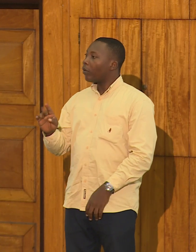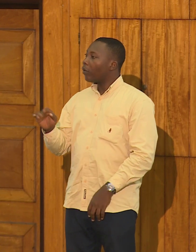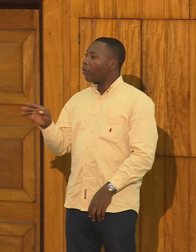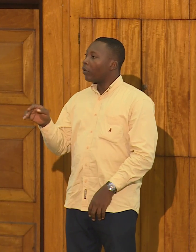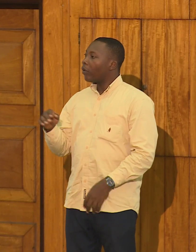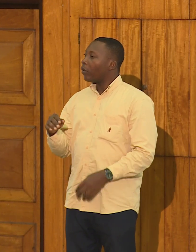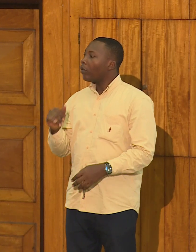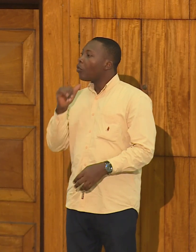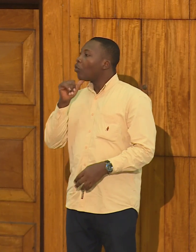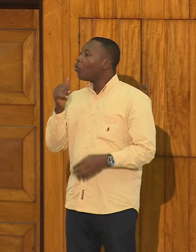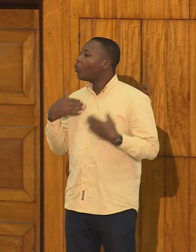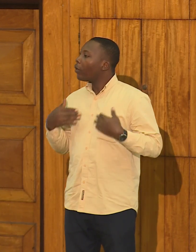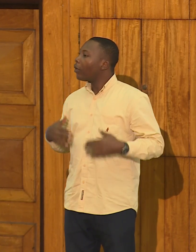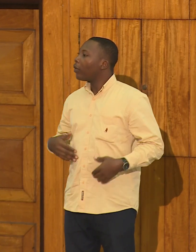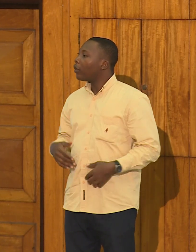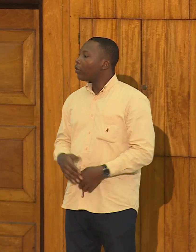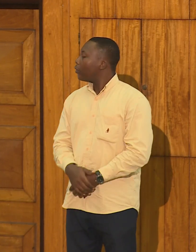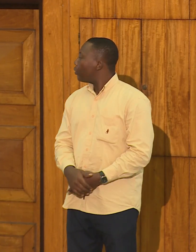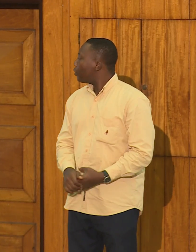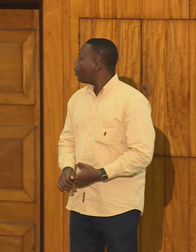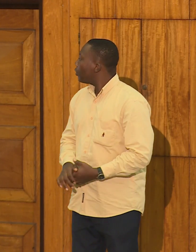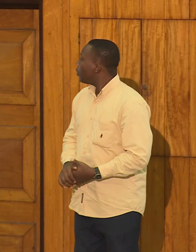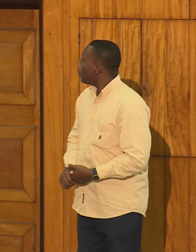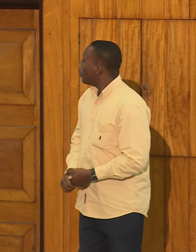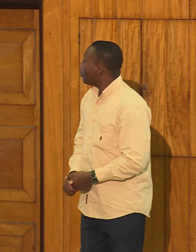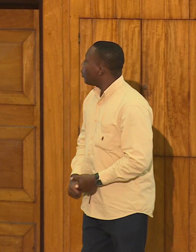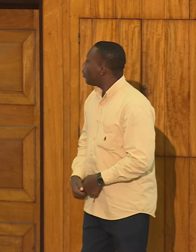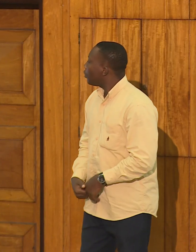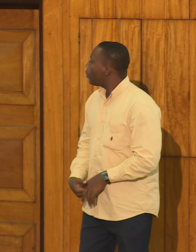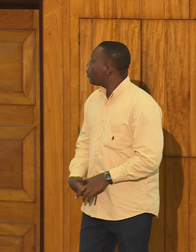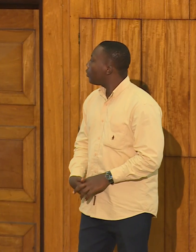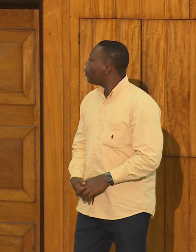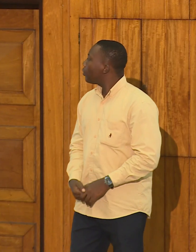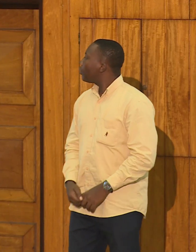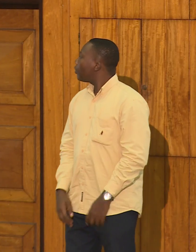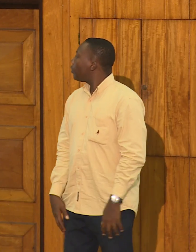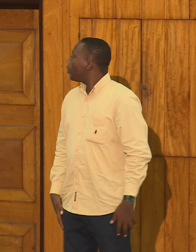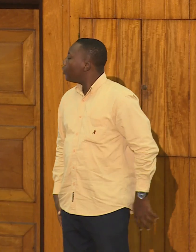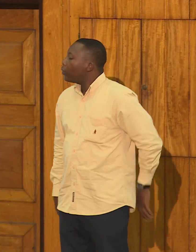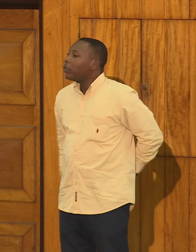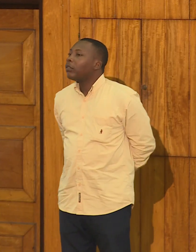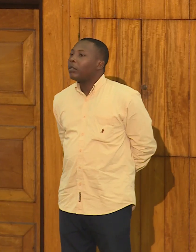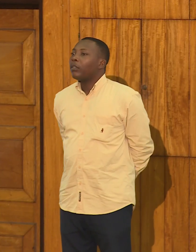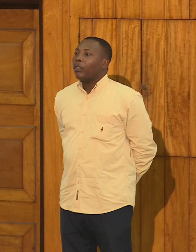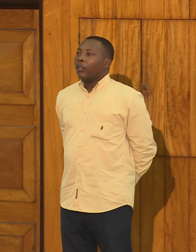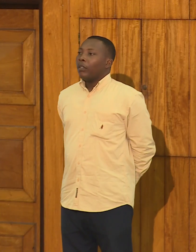have about 10 to 15 minutes to listen to your